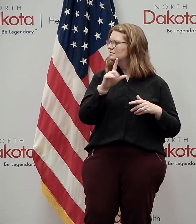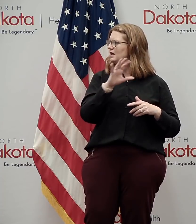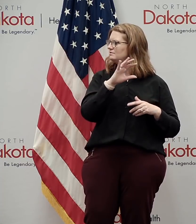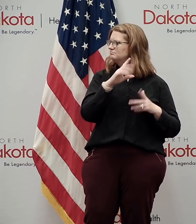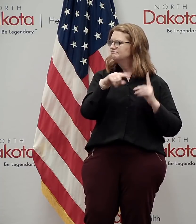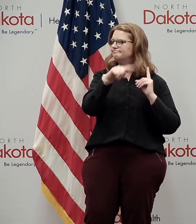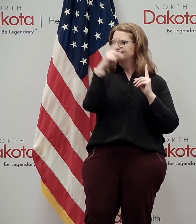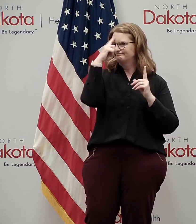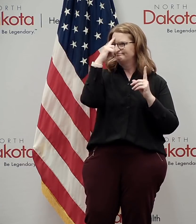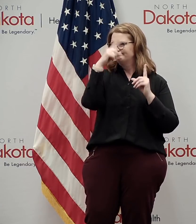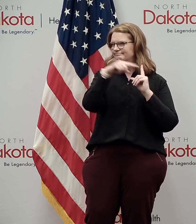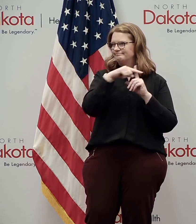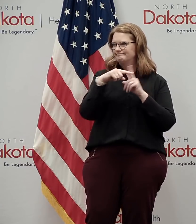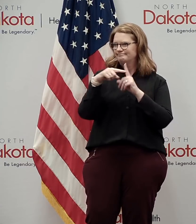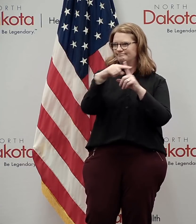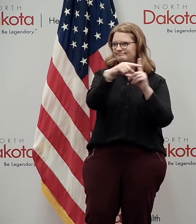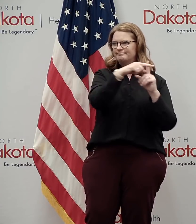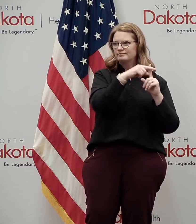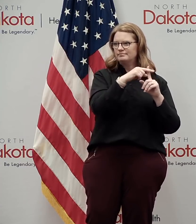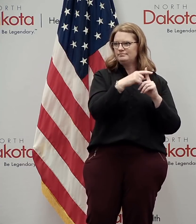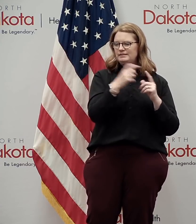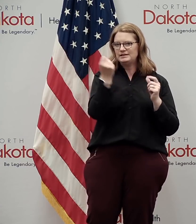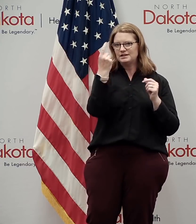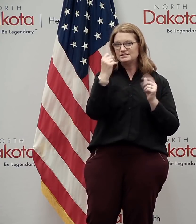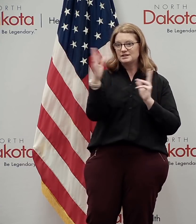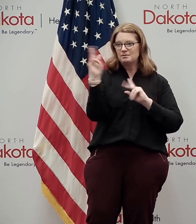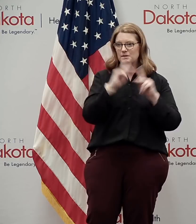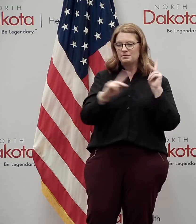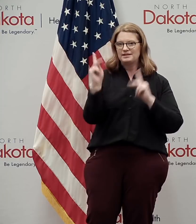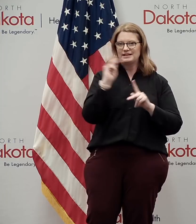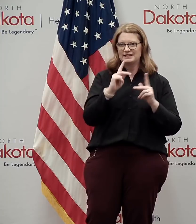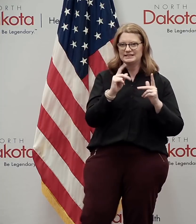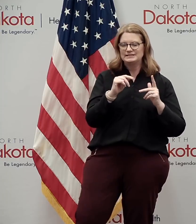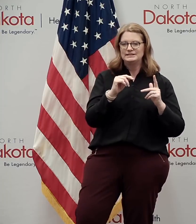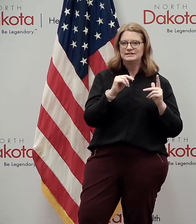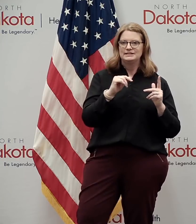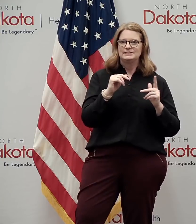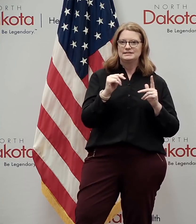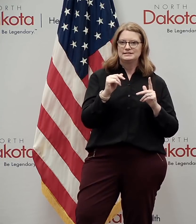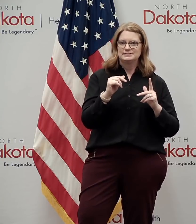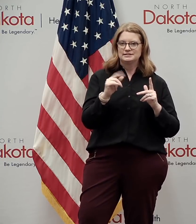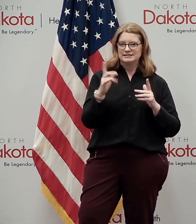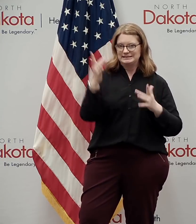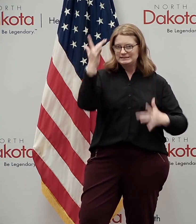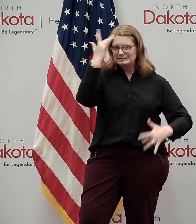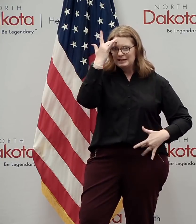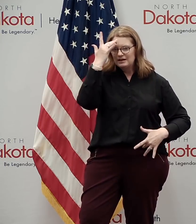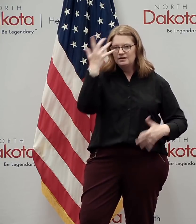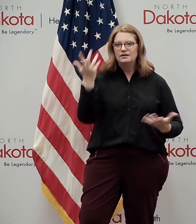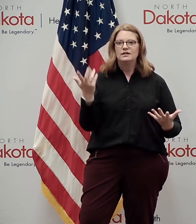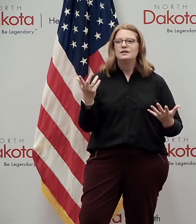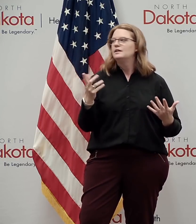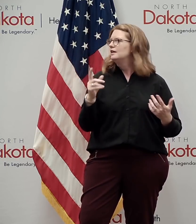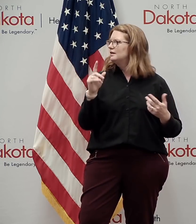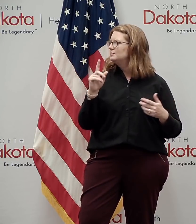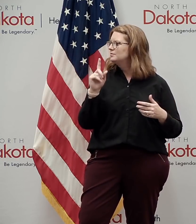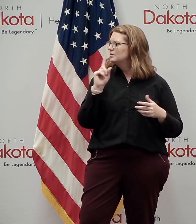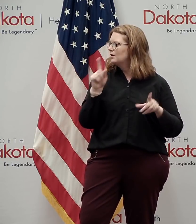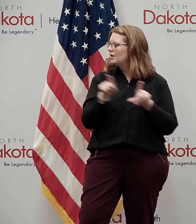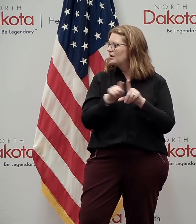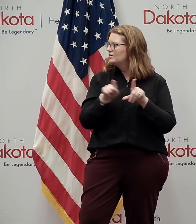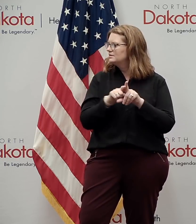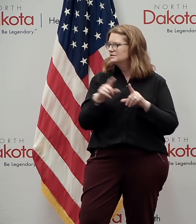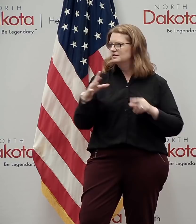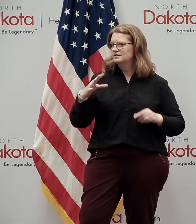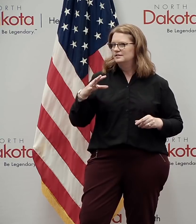like in a campaign, there will be people who get sick. There will be faculty members who get sick, but also we have the provision that a faculty member needs to be able to teach